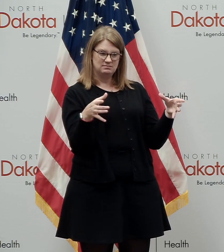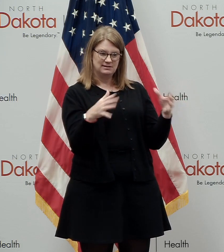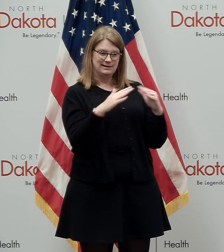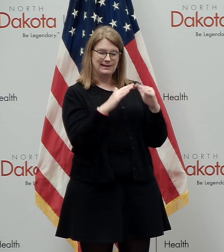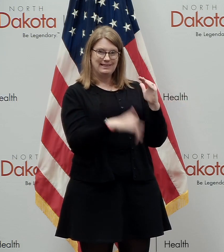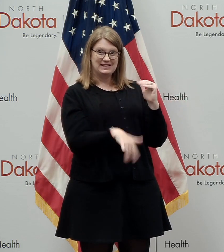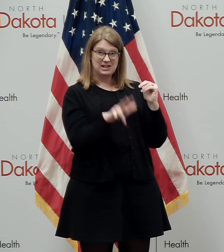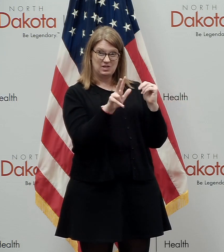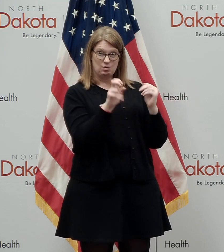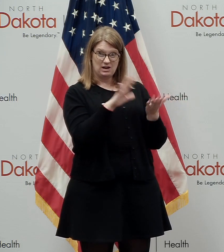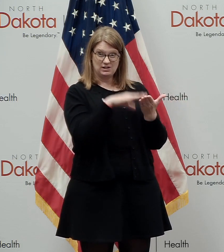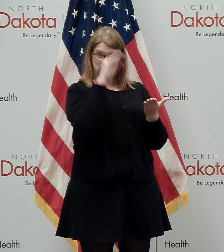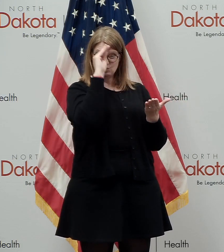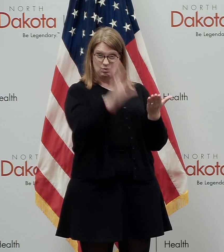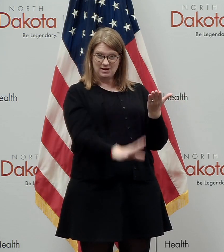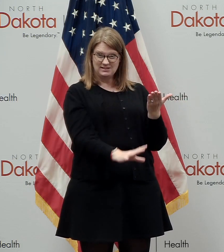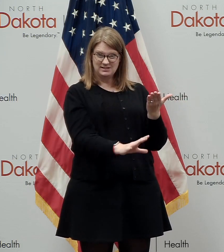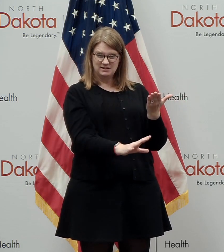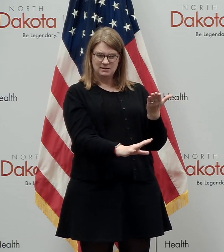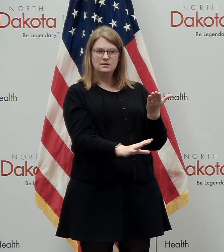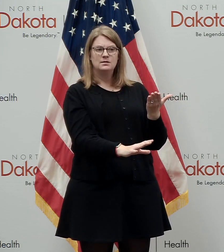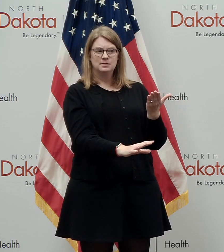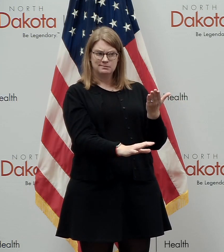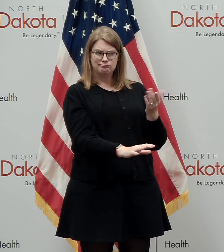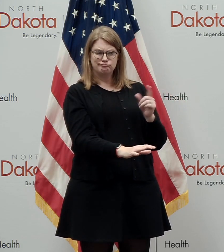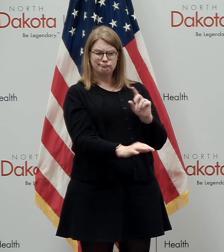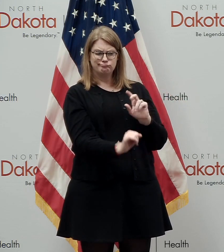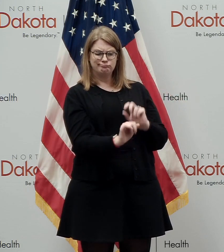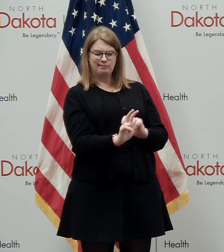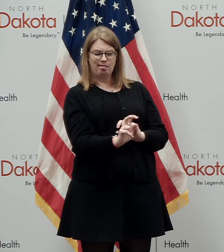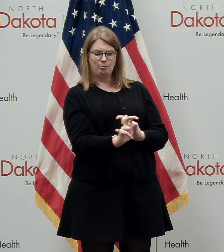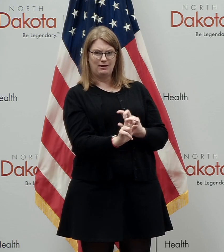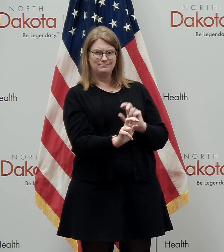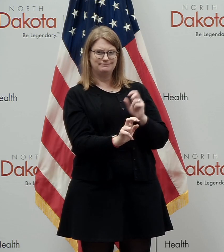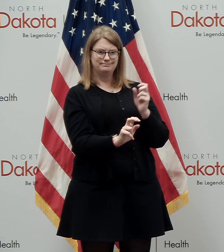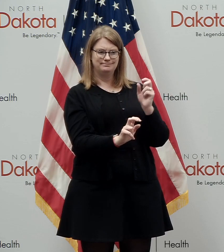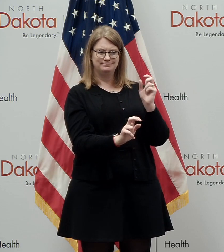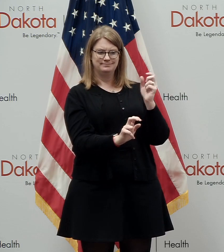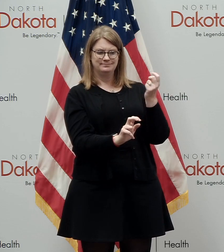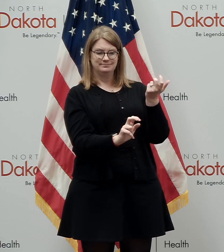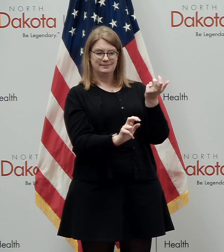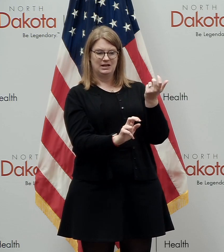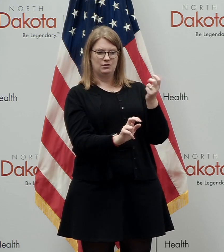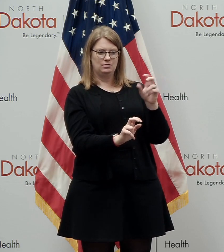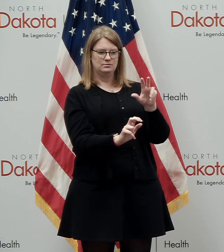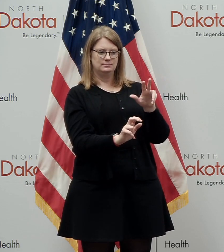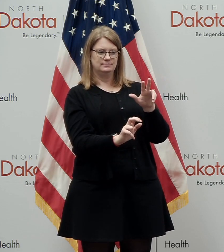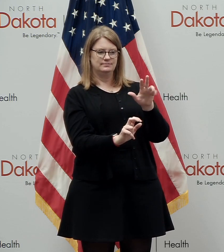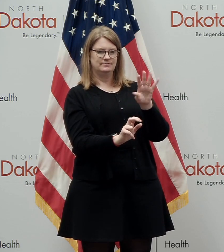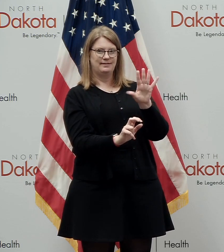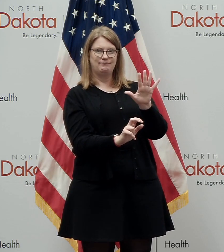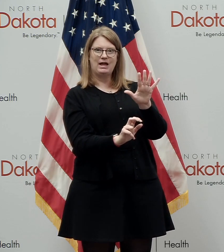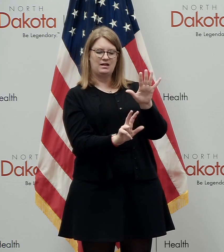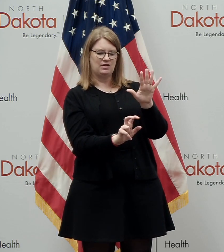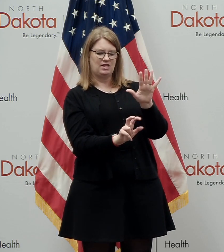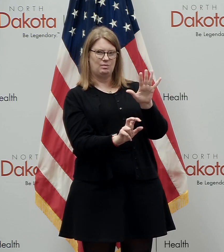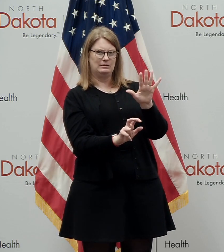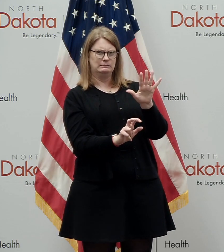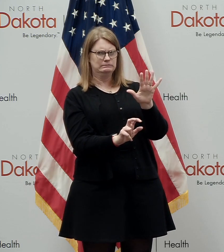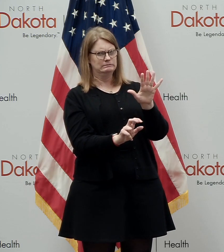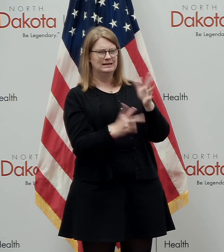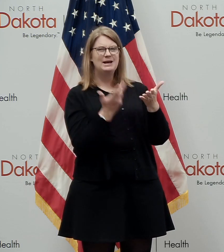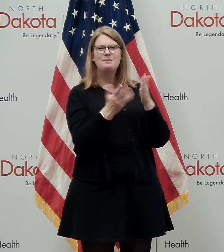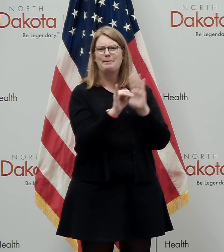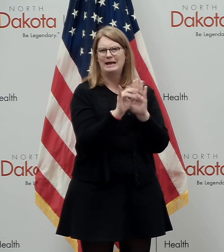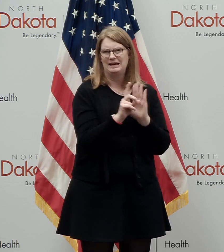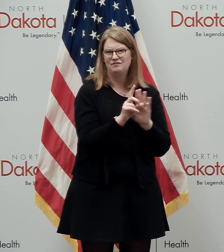less than 300 students. So then you're down to 20 plus per grade, 25 in a grade. If you're in